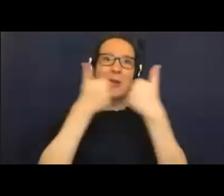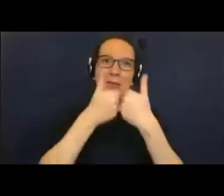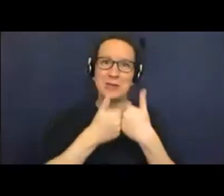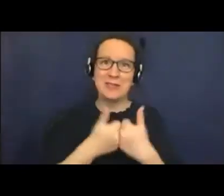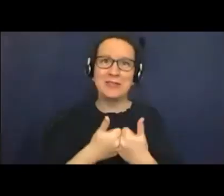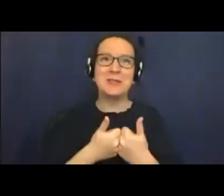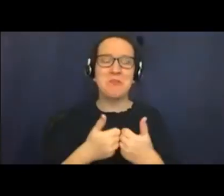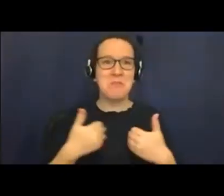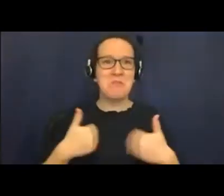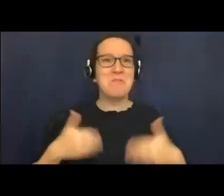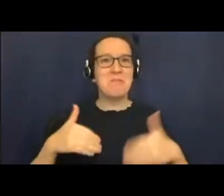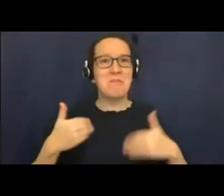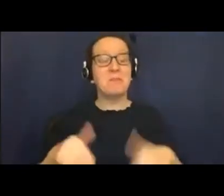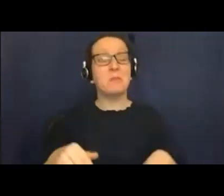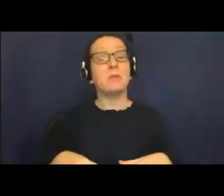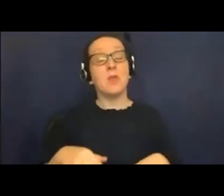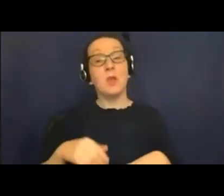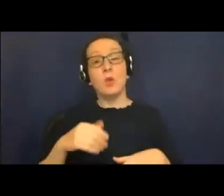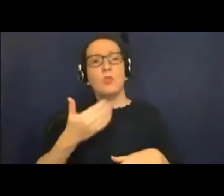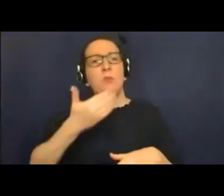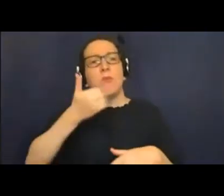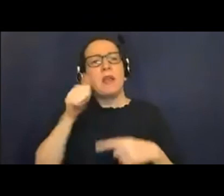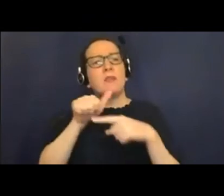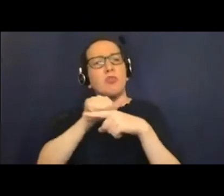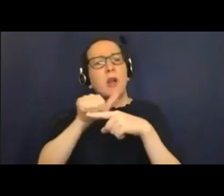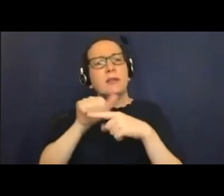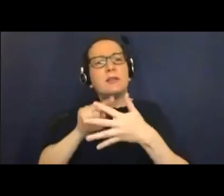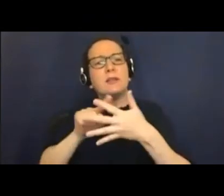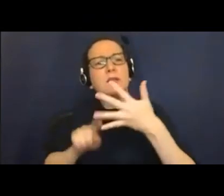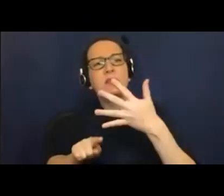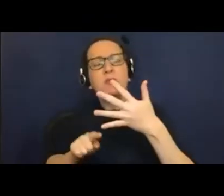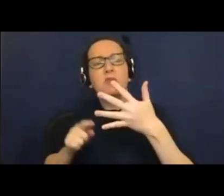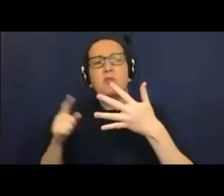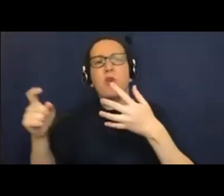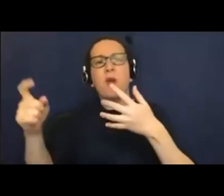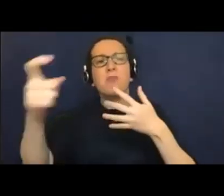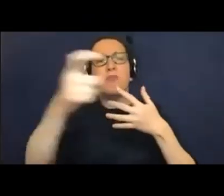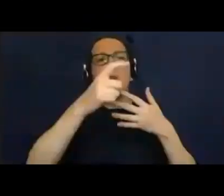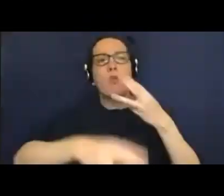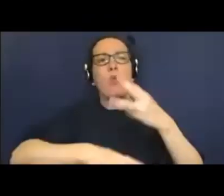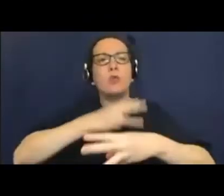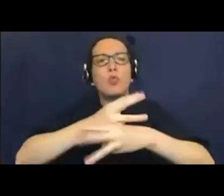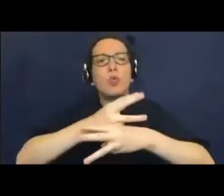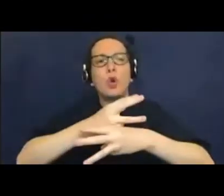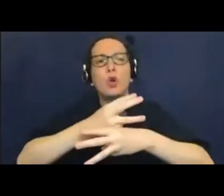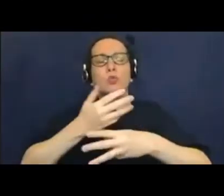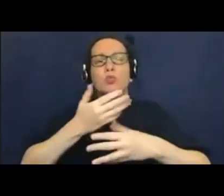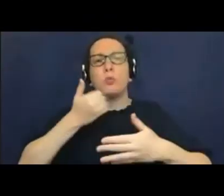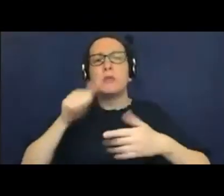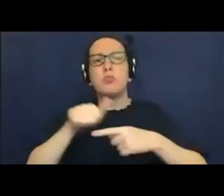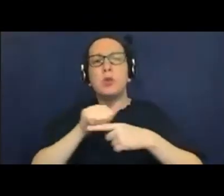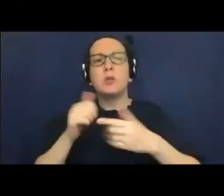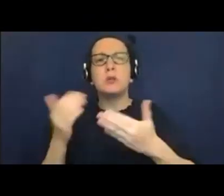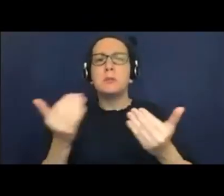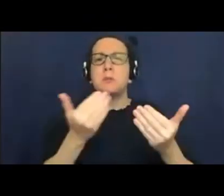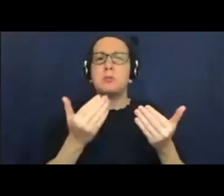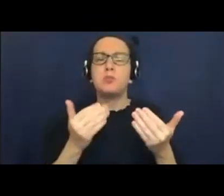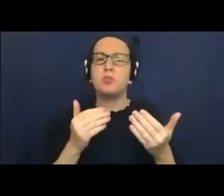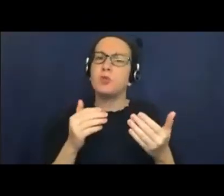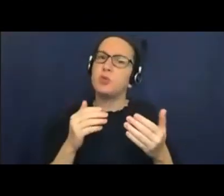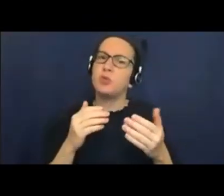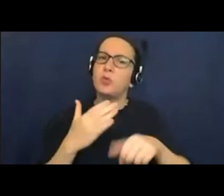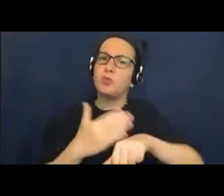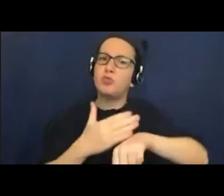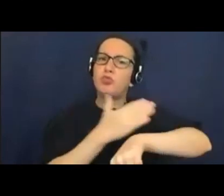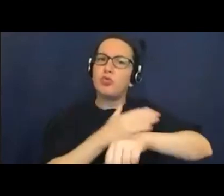world on political inclusion of persons with disabilities in the pandemic context? Mm-hmm. Yeah, so quite a few countries